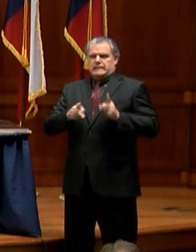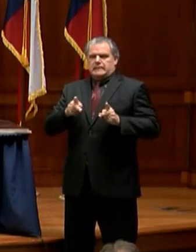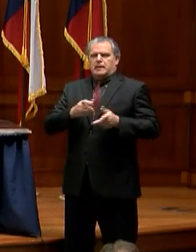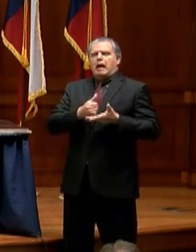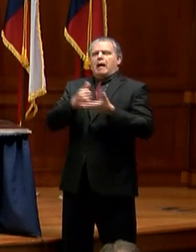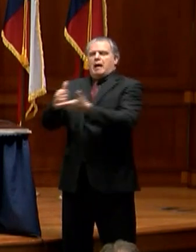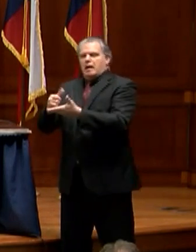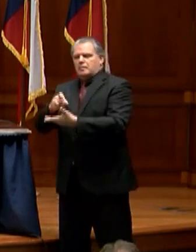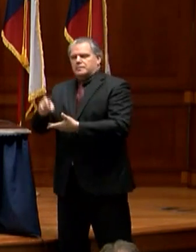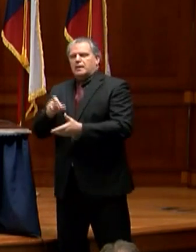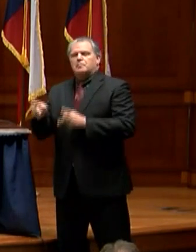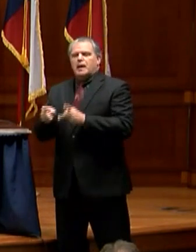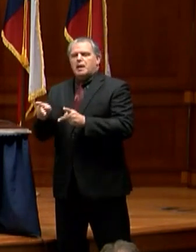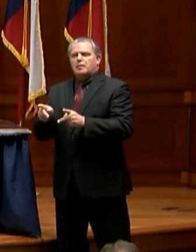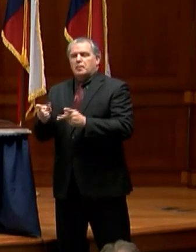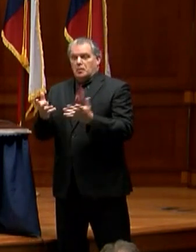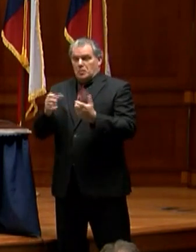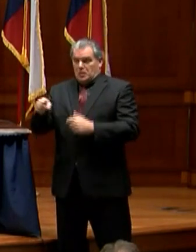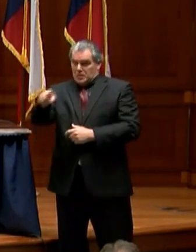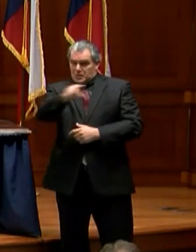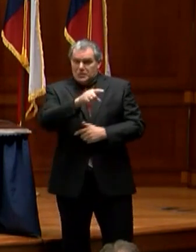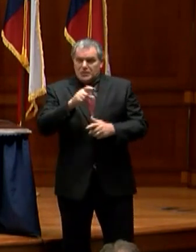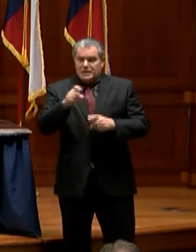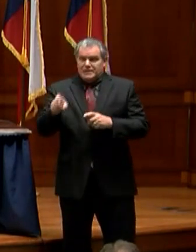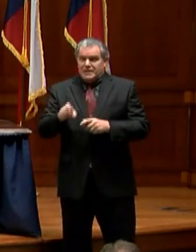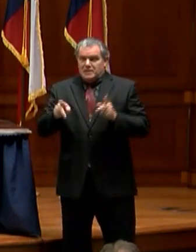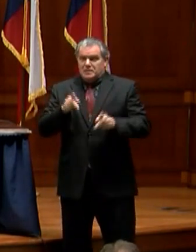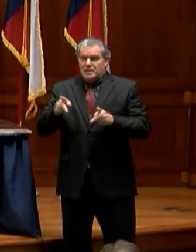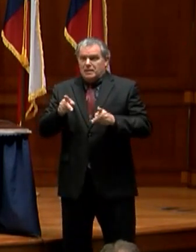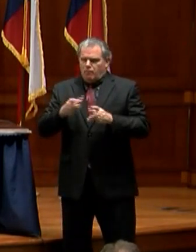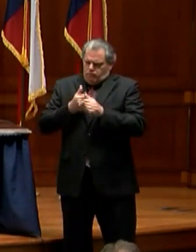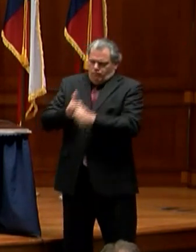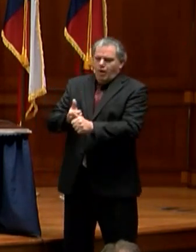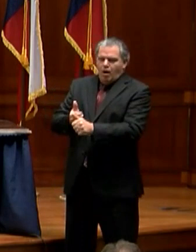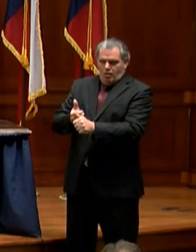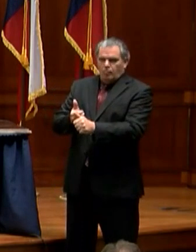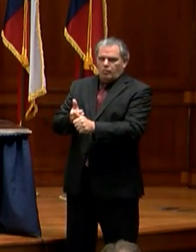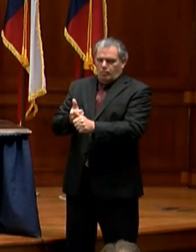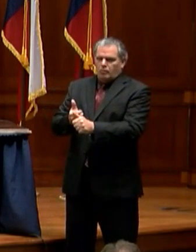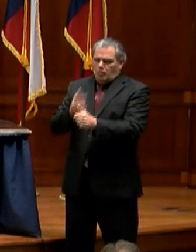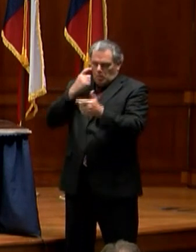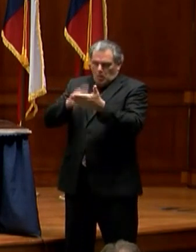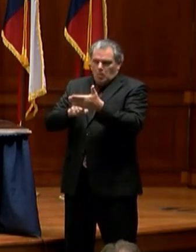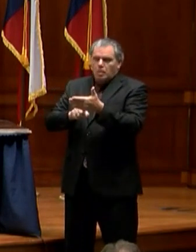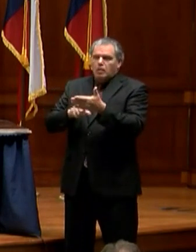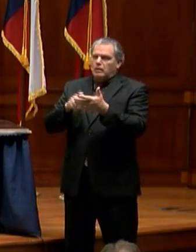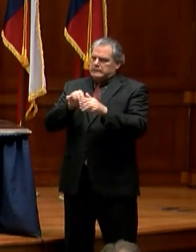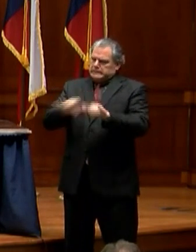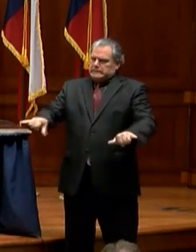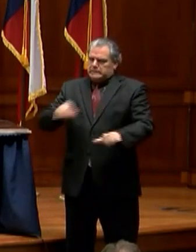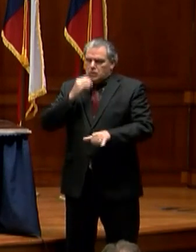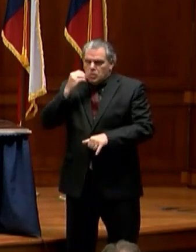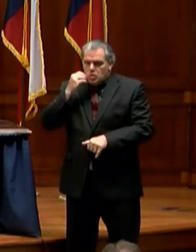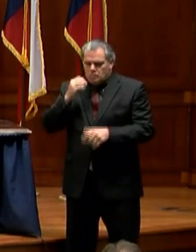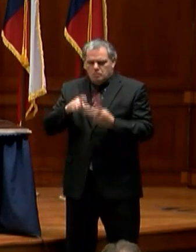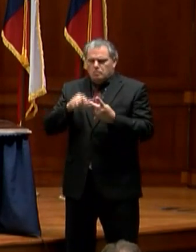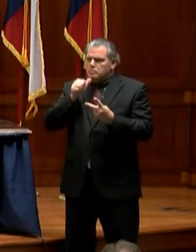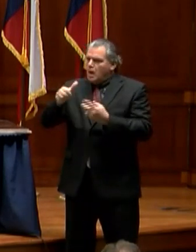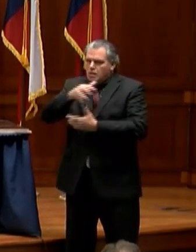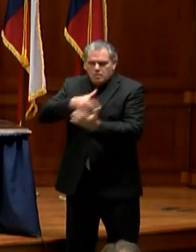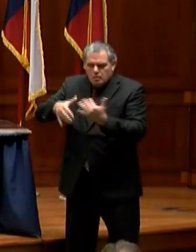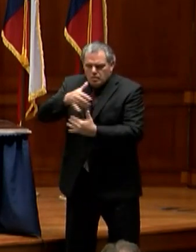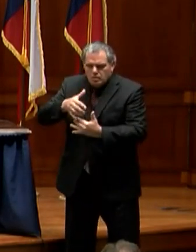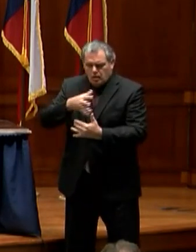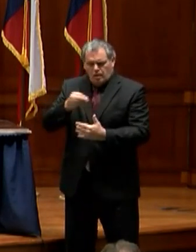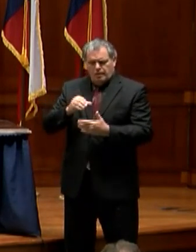that. So we need Texans to follow the orders that are out there, limit your exposure, continue to listen, and then come up with the creative ways to help make